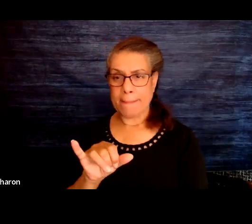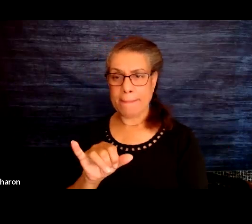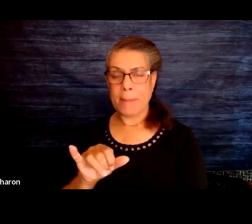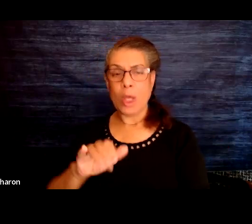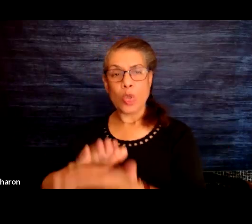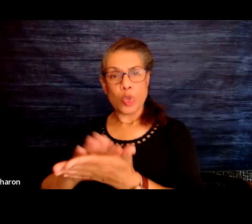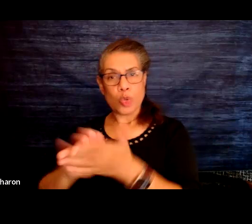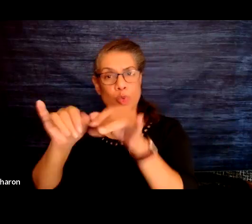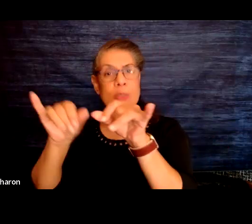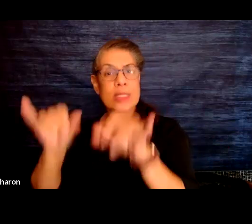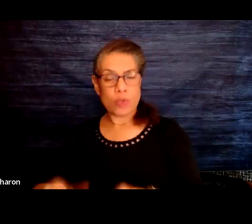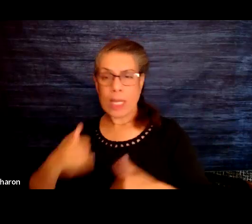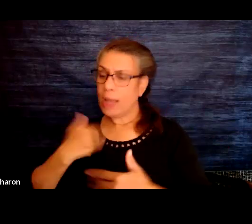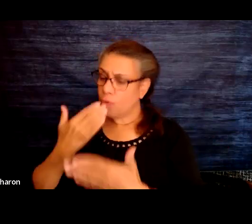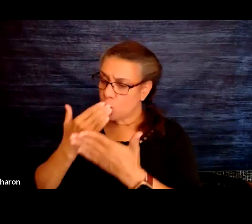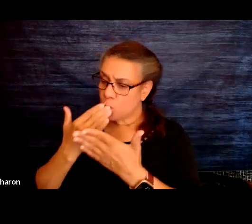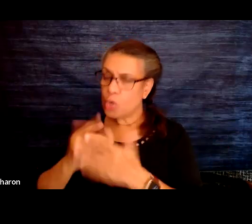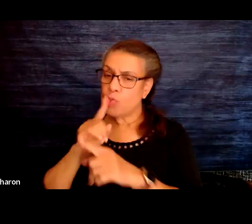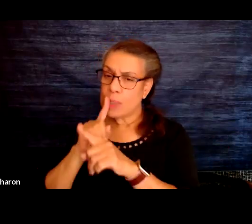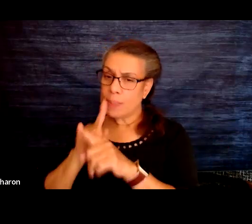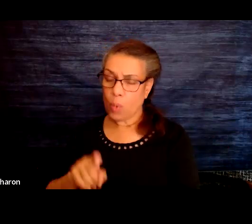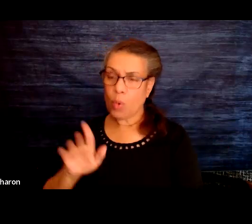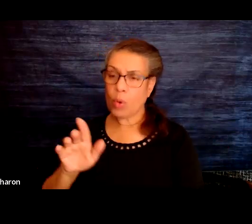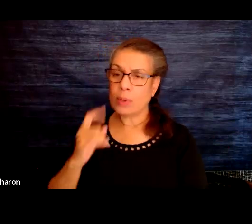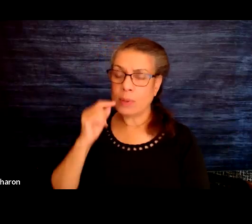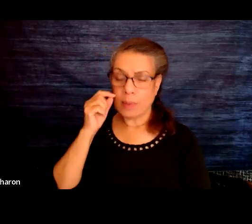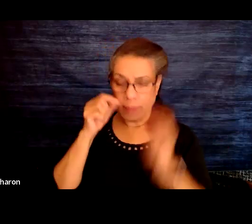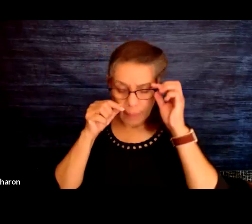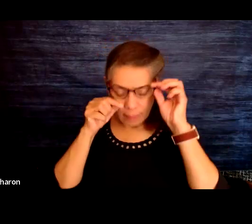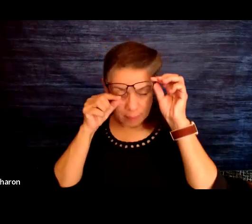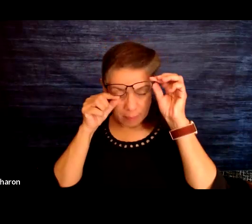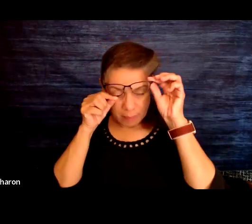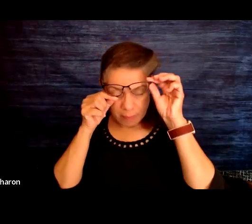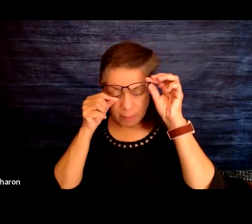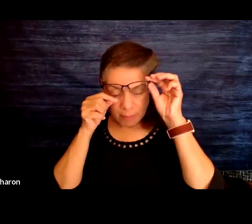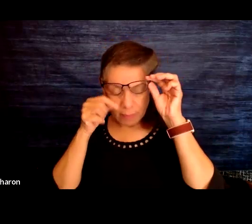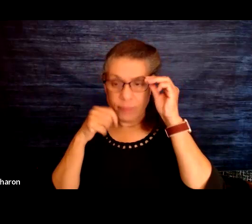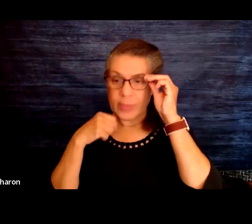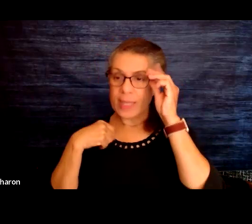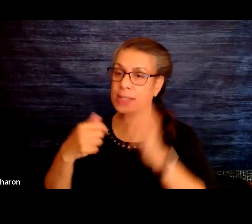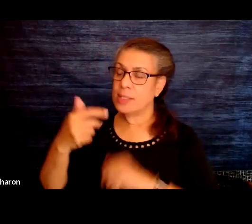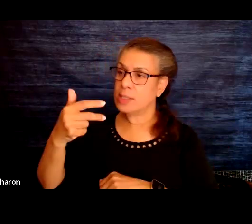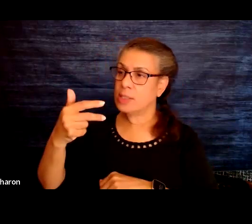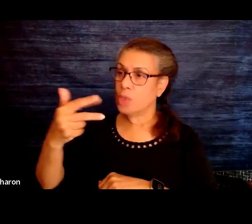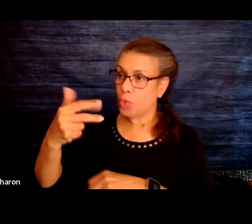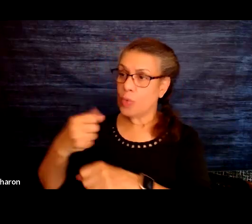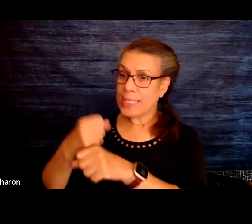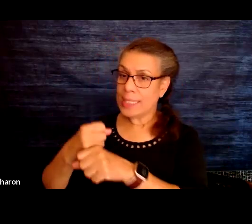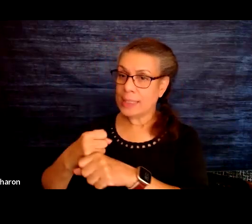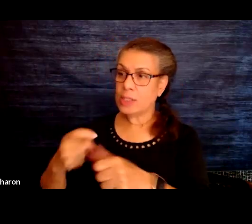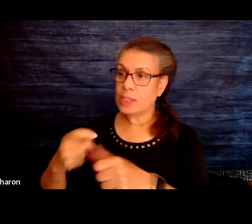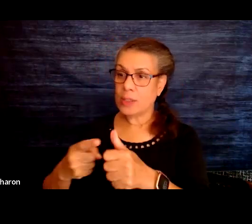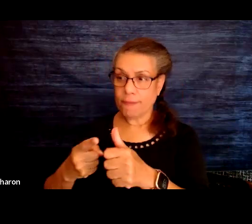district is doing great work. I love this update. By the way, I think this may have been the first time in 3 years since we passed the policy that I think we've had